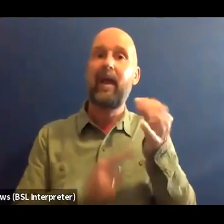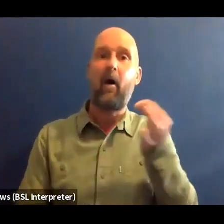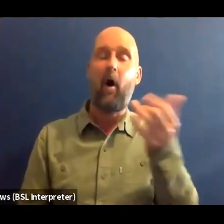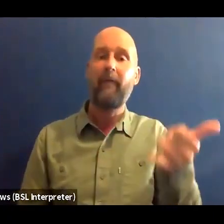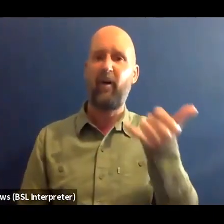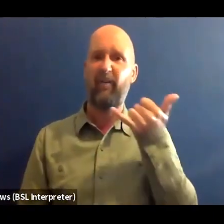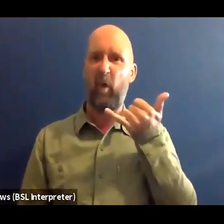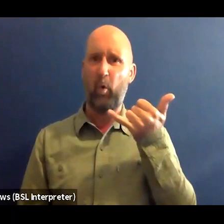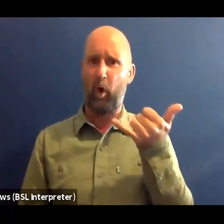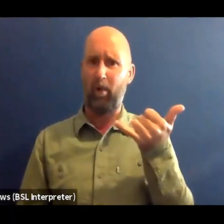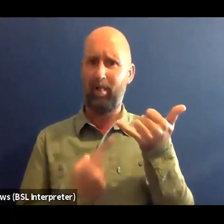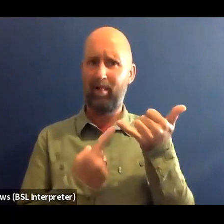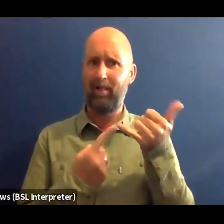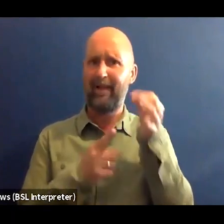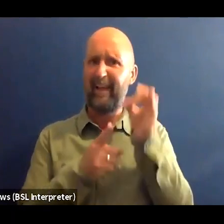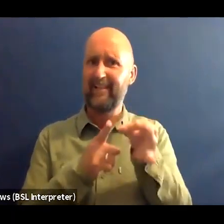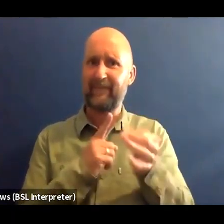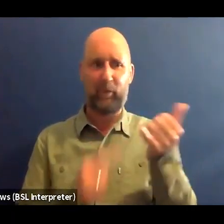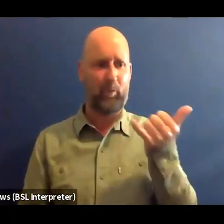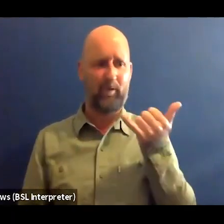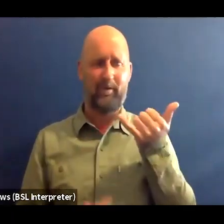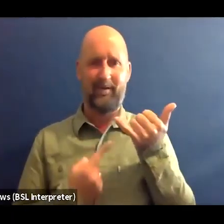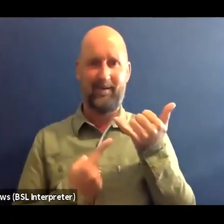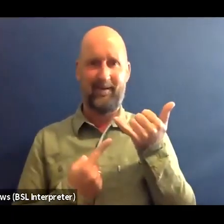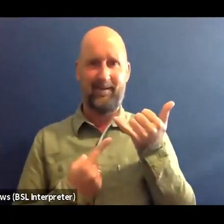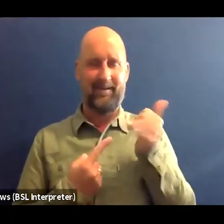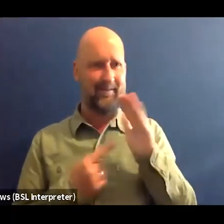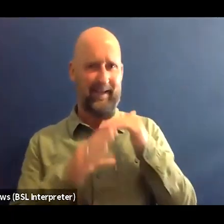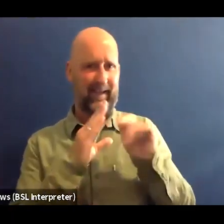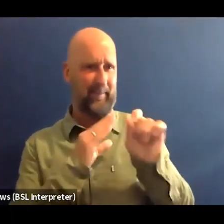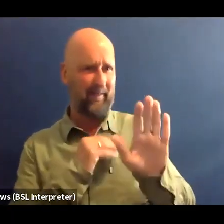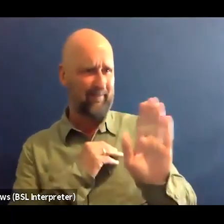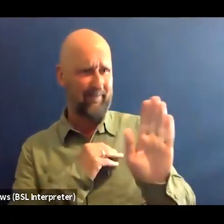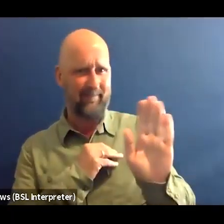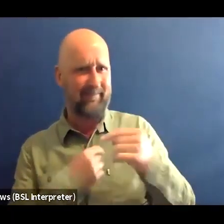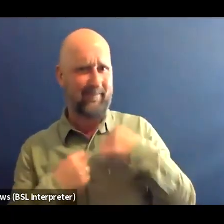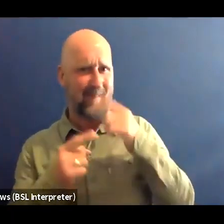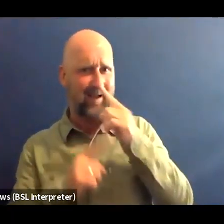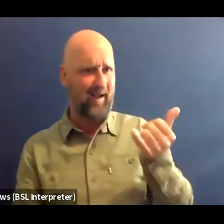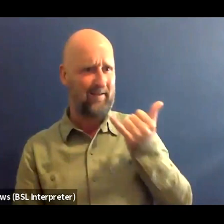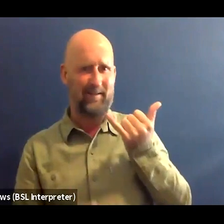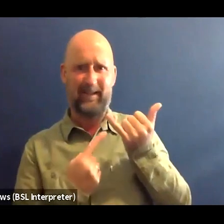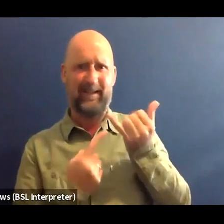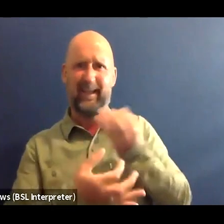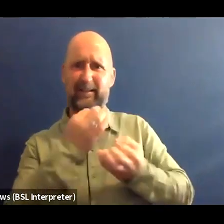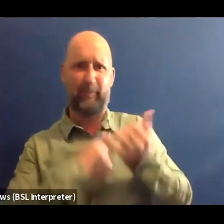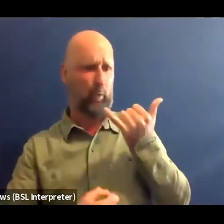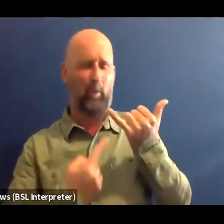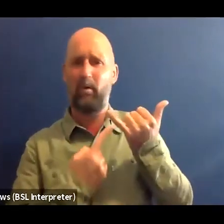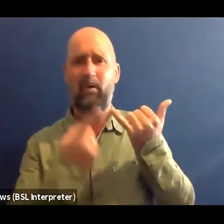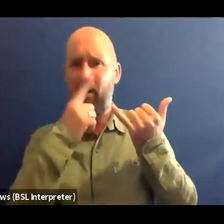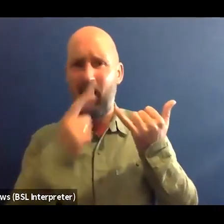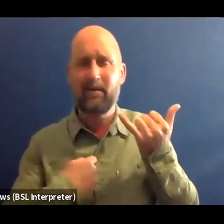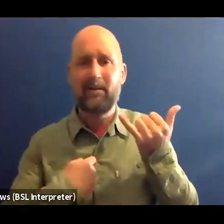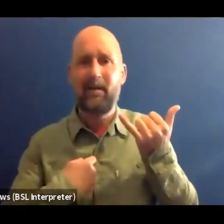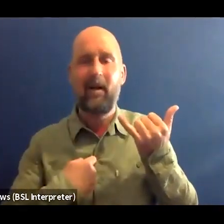so a phone call interview. And I had to email them and say, sorry, I can't do a phone call interview. I need